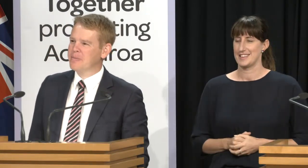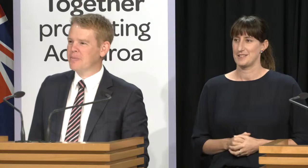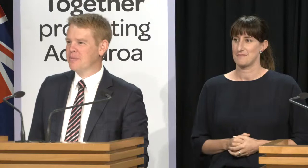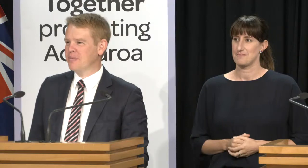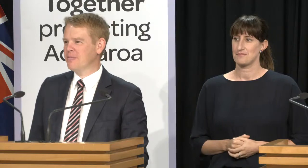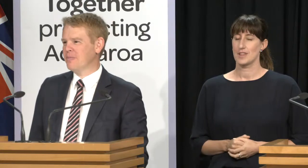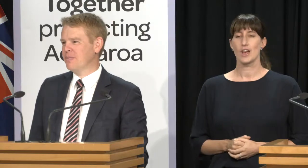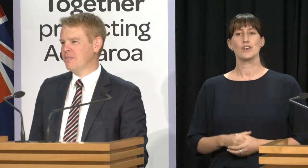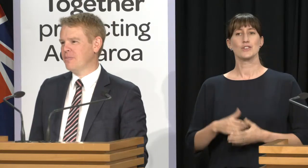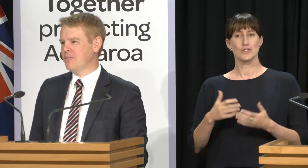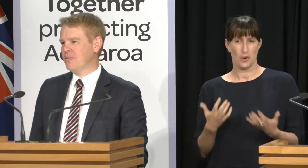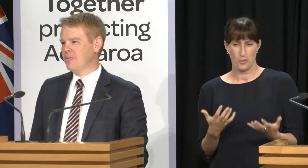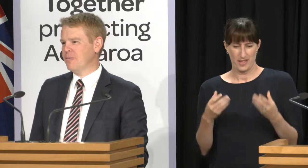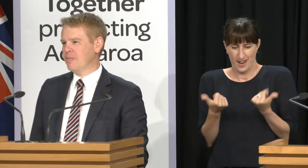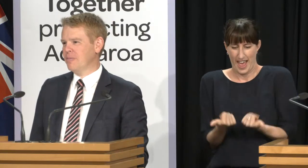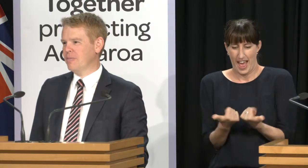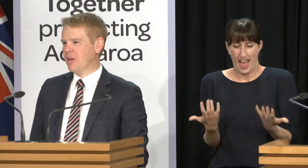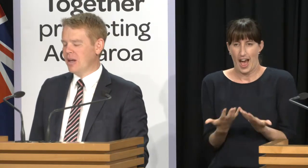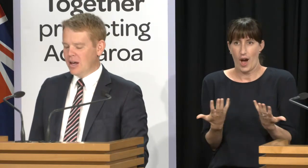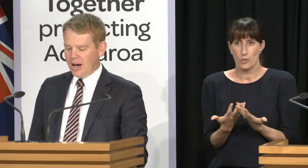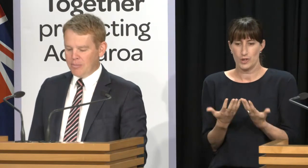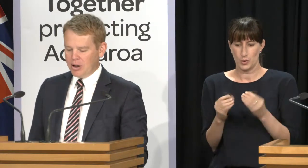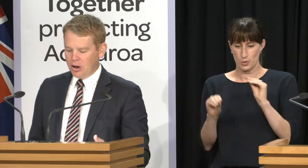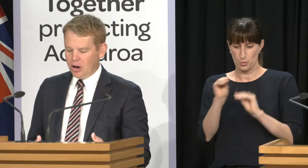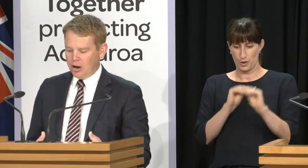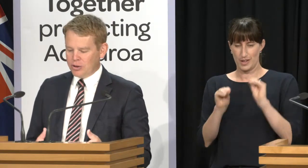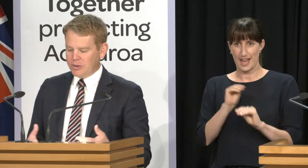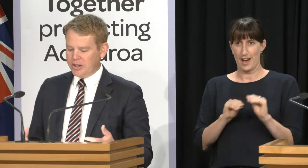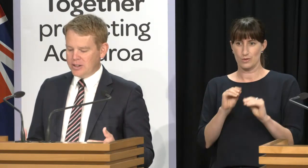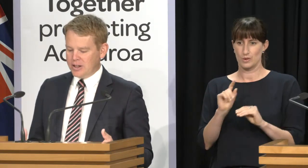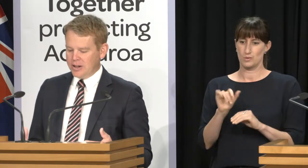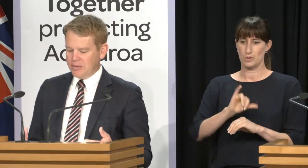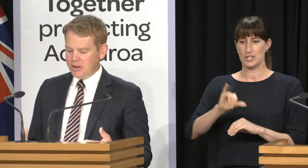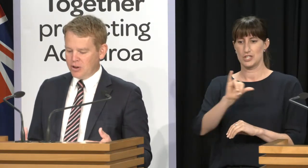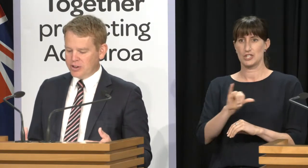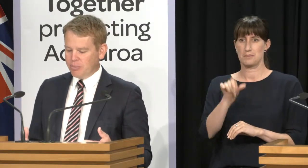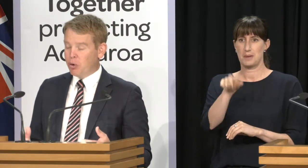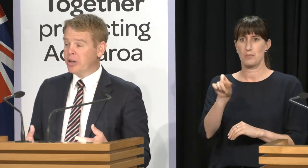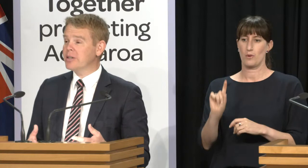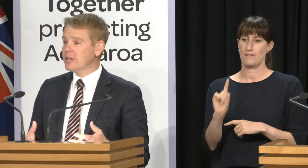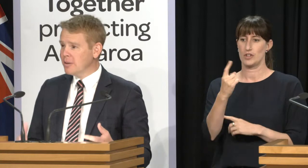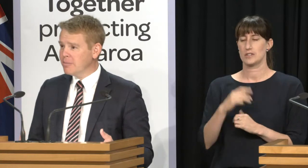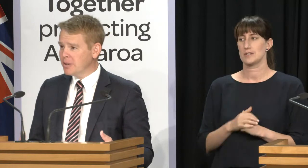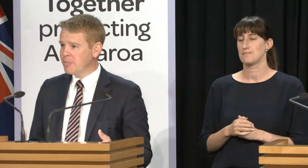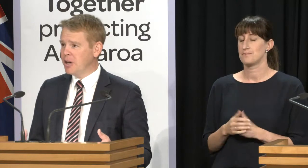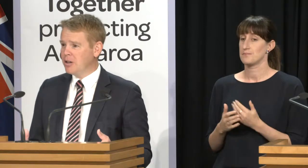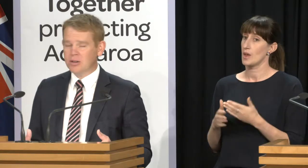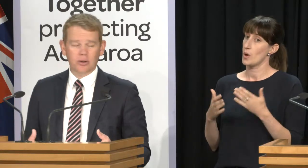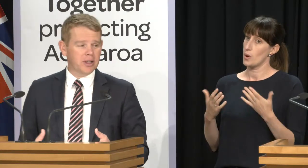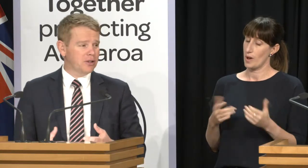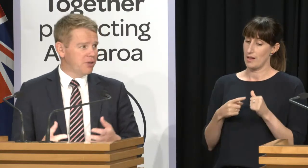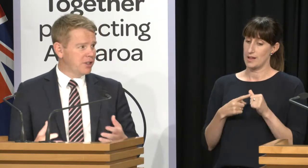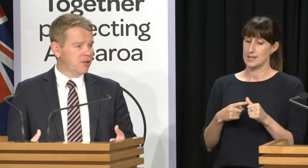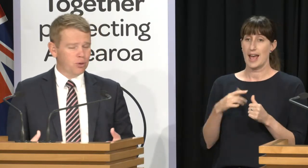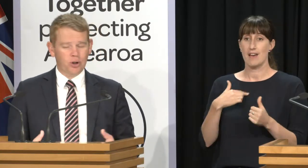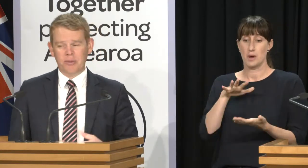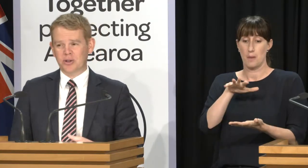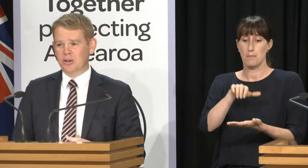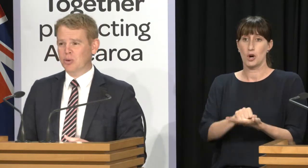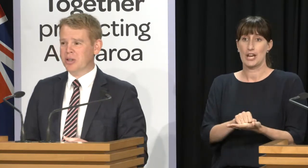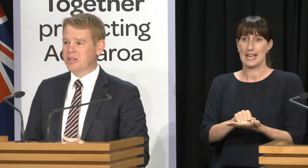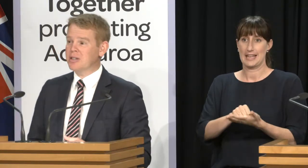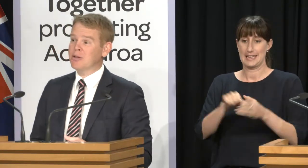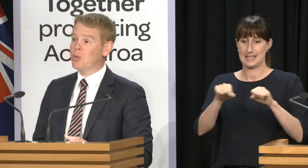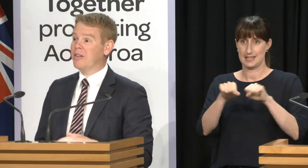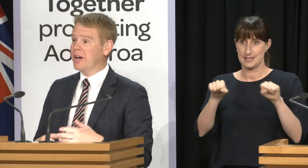each group, how will it be sequenced? Ultimately, there is a booking system that's being used. I'll get the Director General to comment